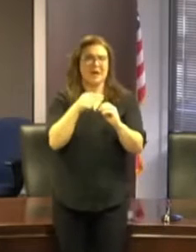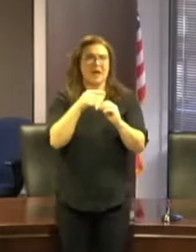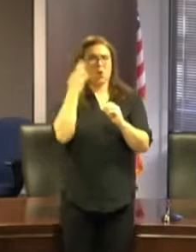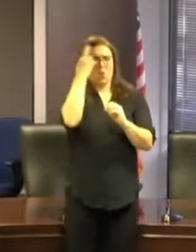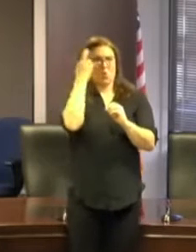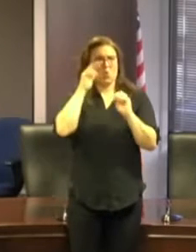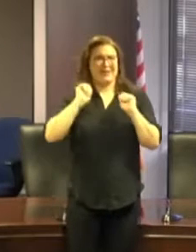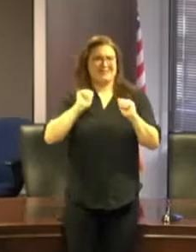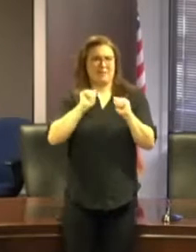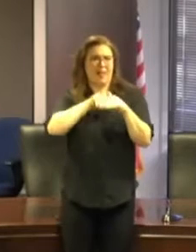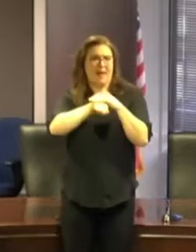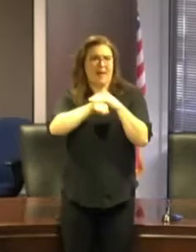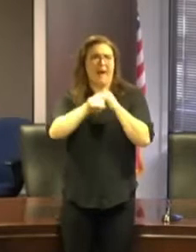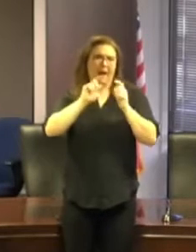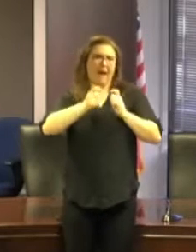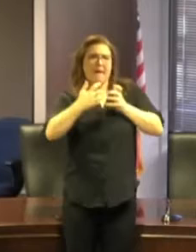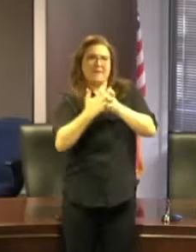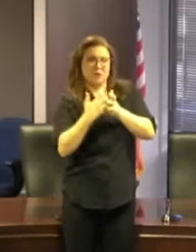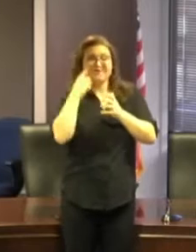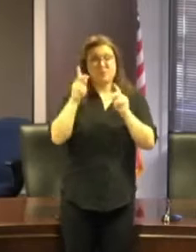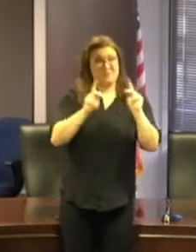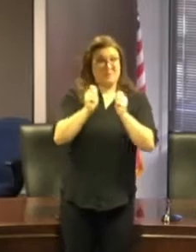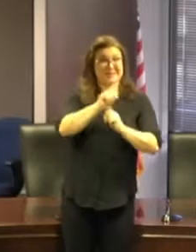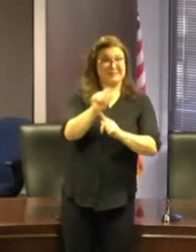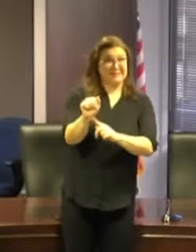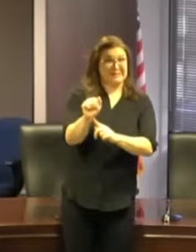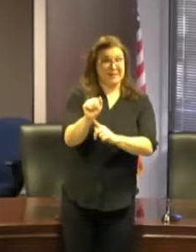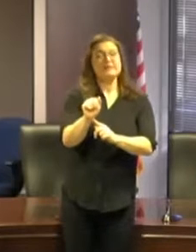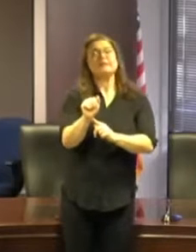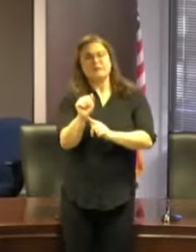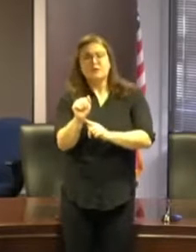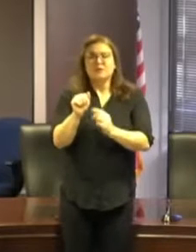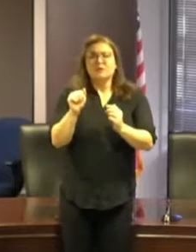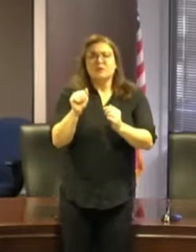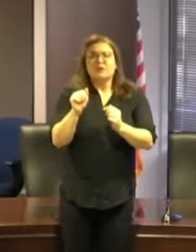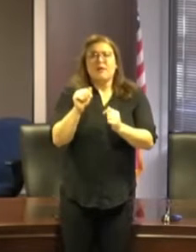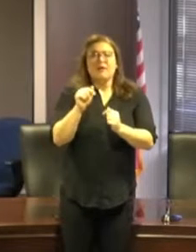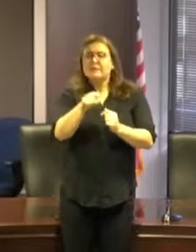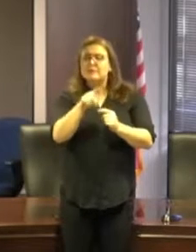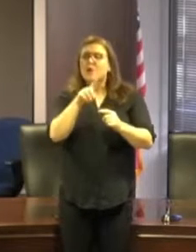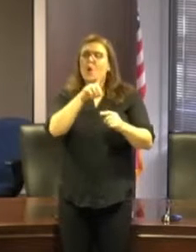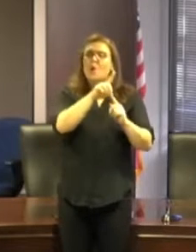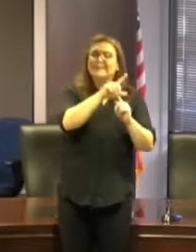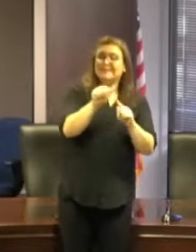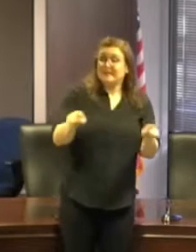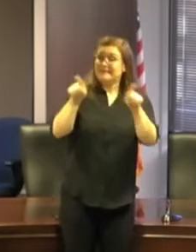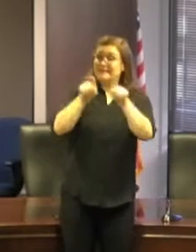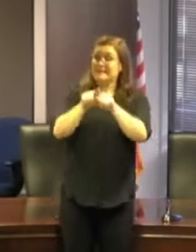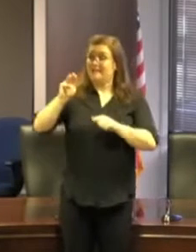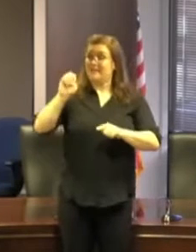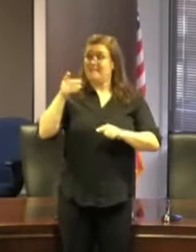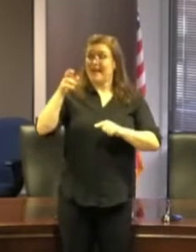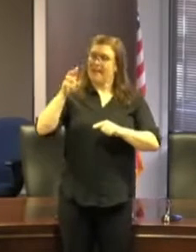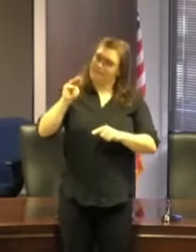disabilities who may not rise to the level of disability for a Medicaid determination purpose. And so looking